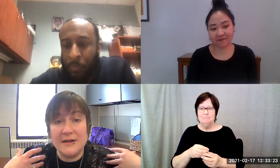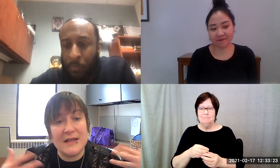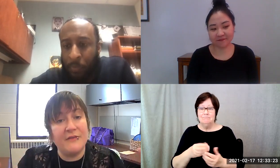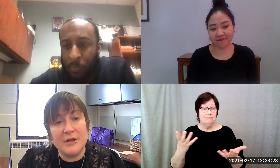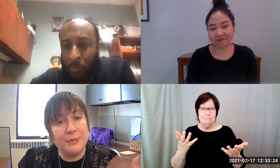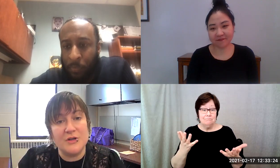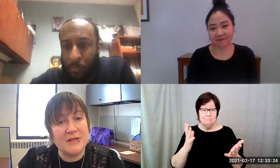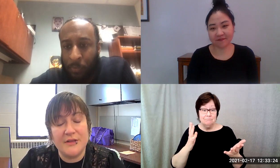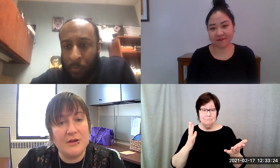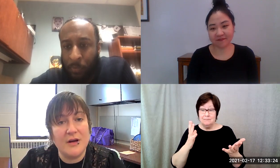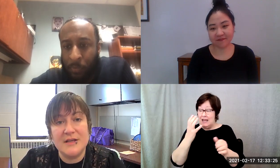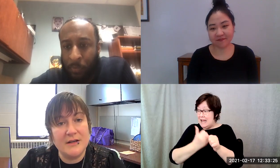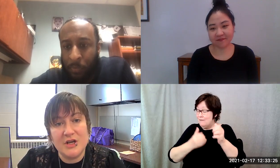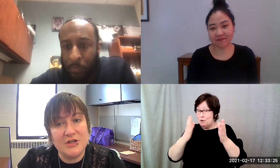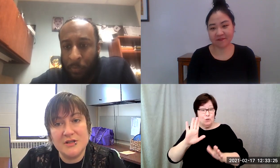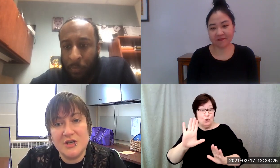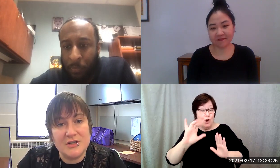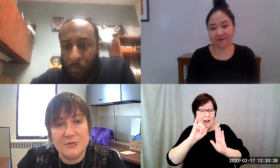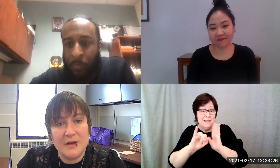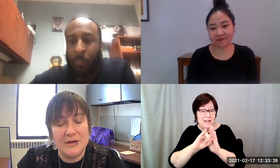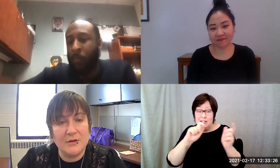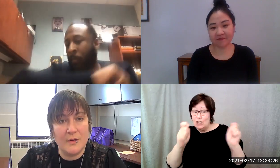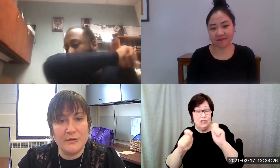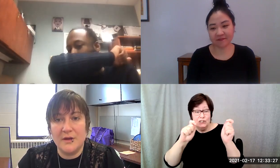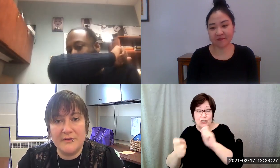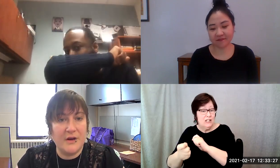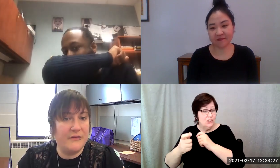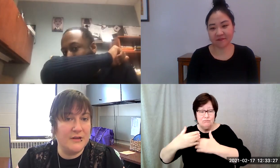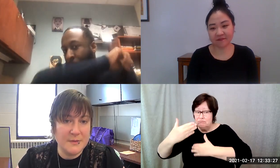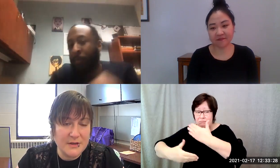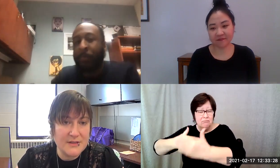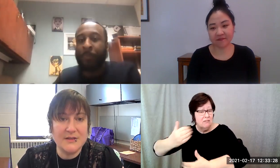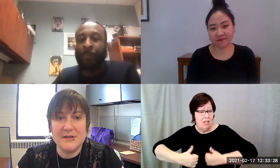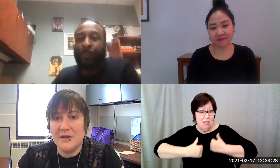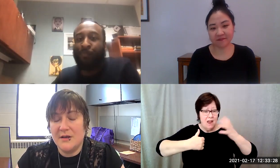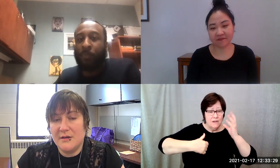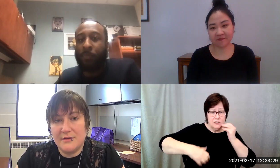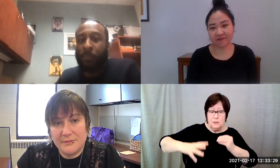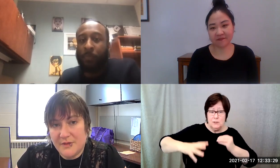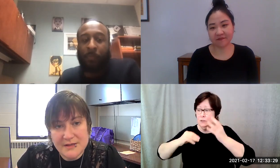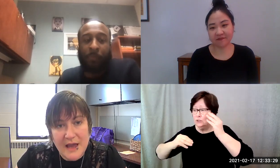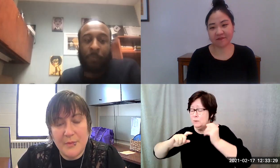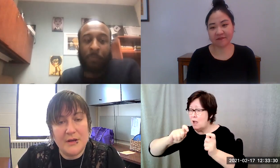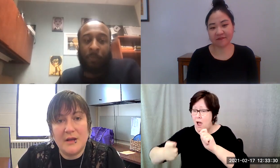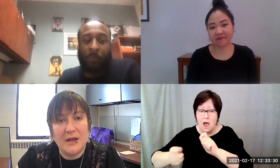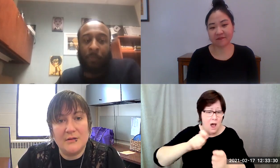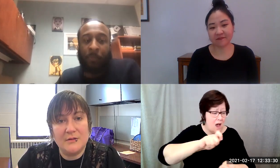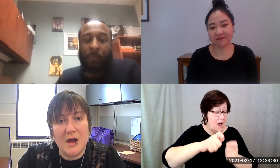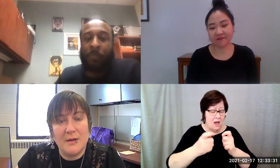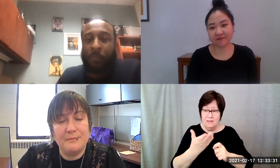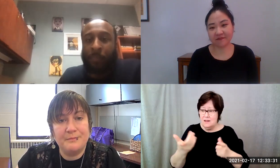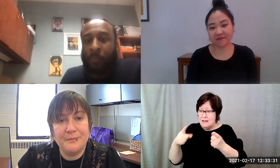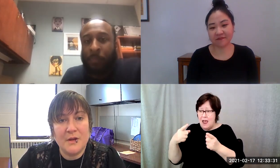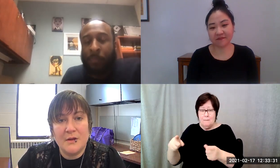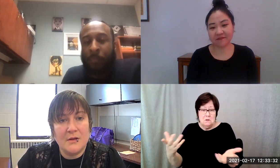our identities, every person, I think your identity changes and changes, right? Like you're going through life, having experiences, things happen, and